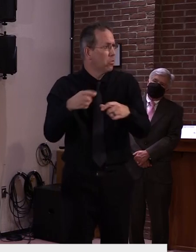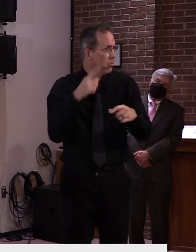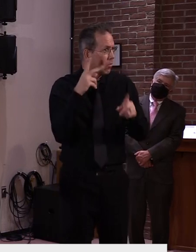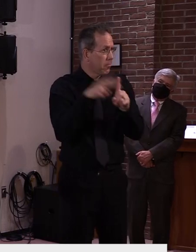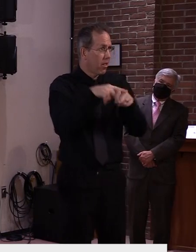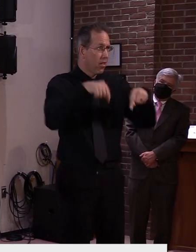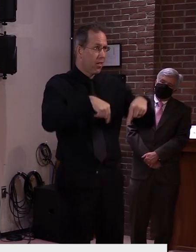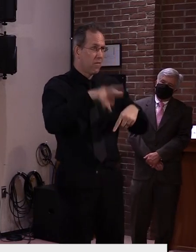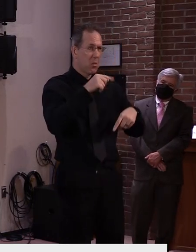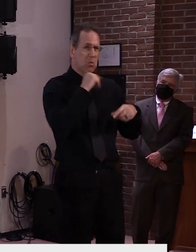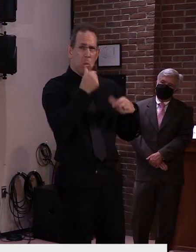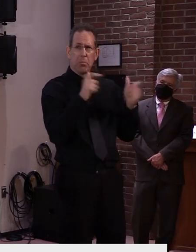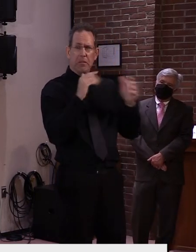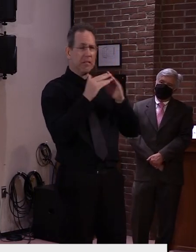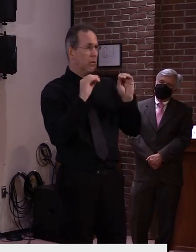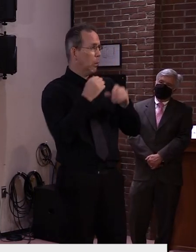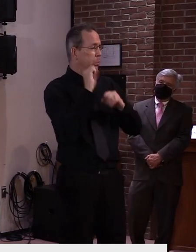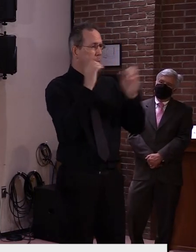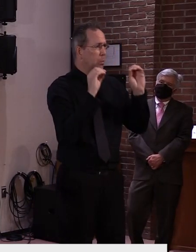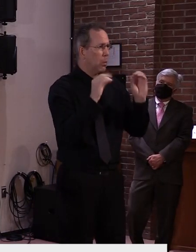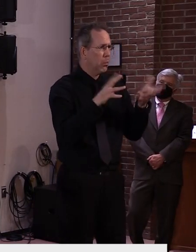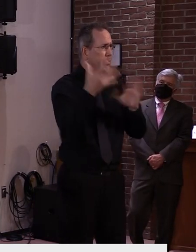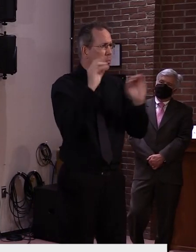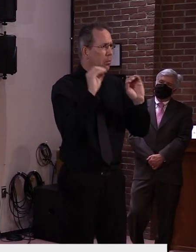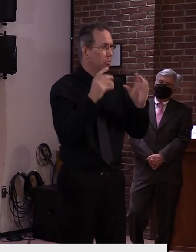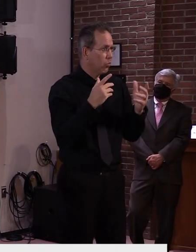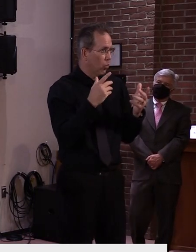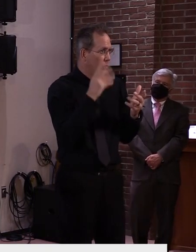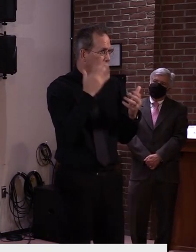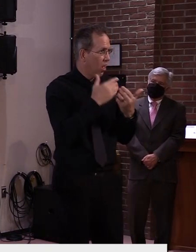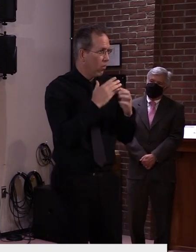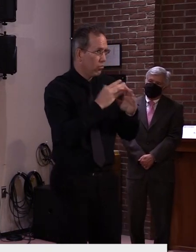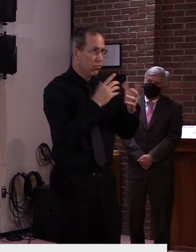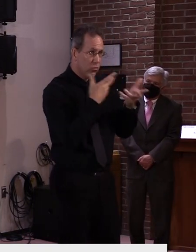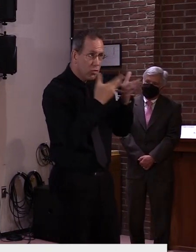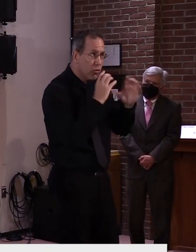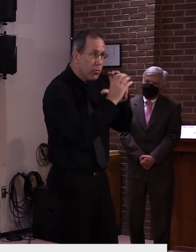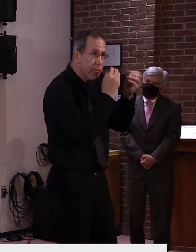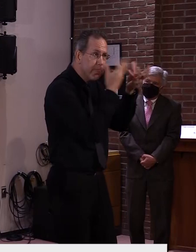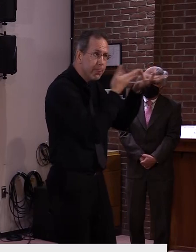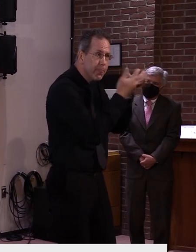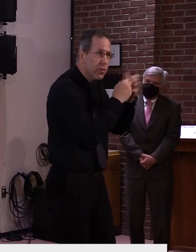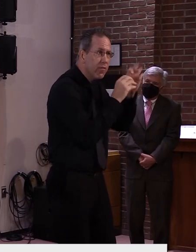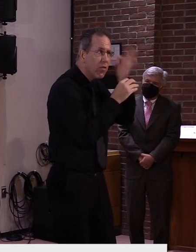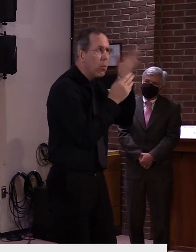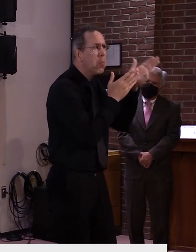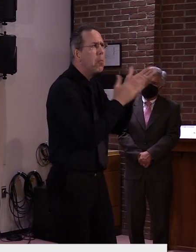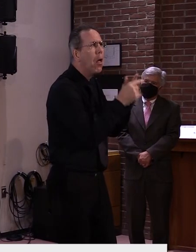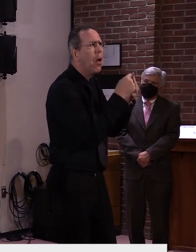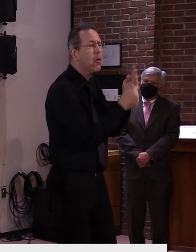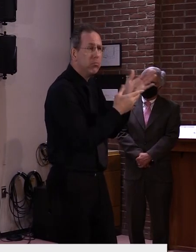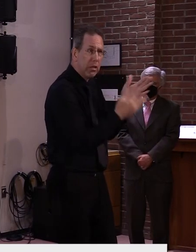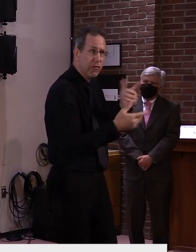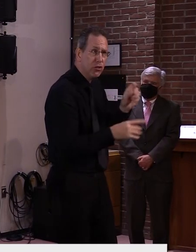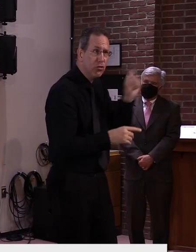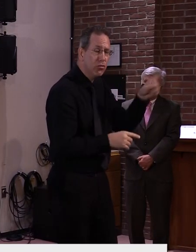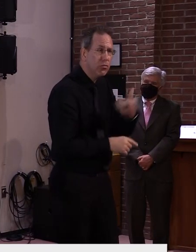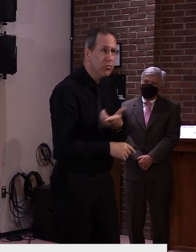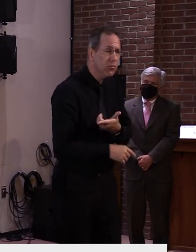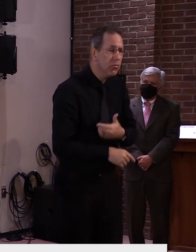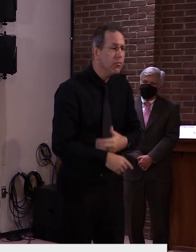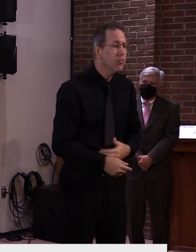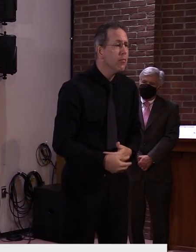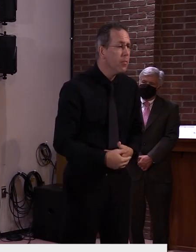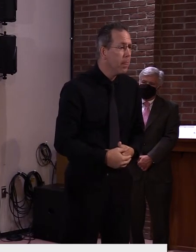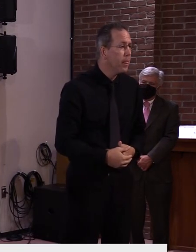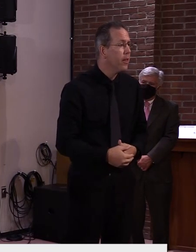I would say, first of all, I'm very happy, glad that I live in Vermont, that I'm overseeing such a great